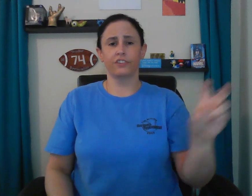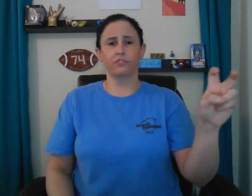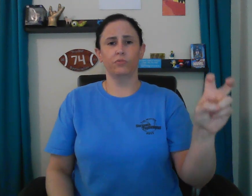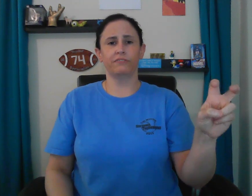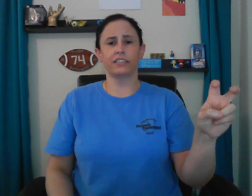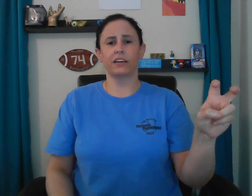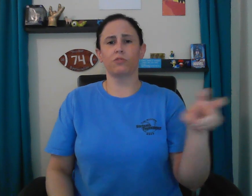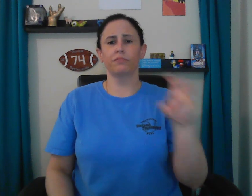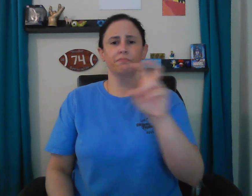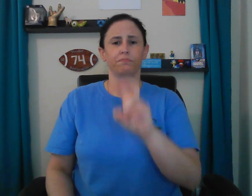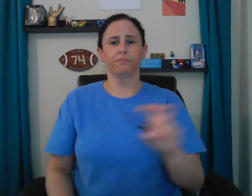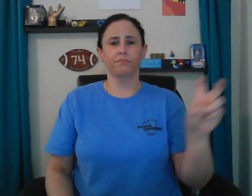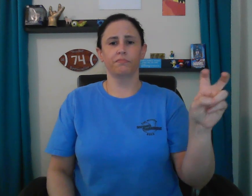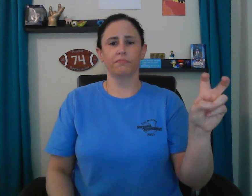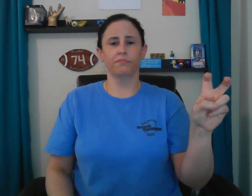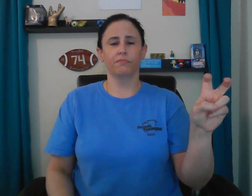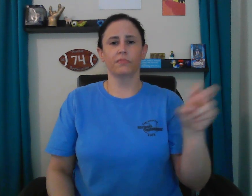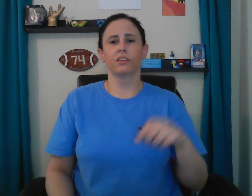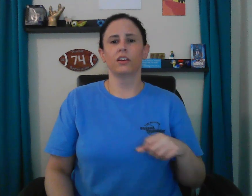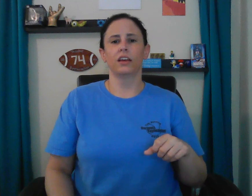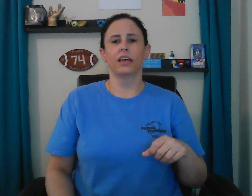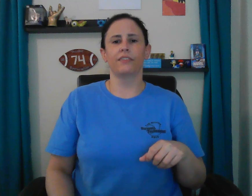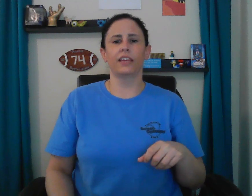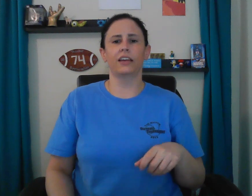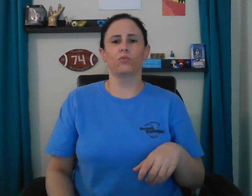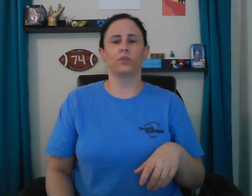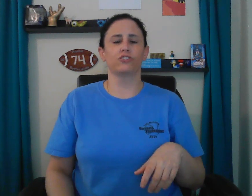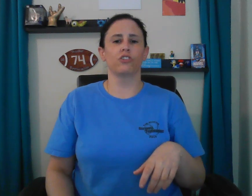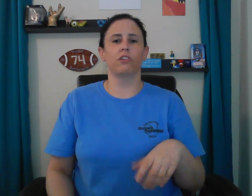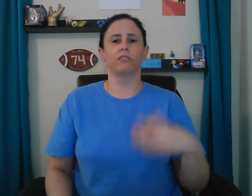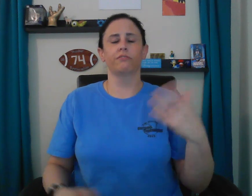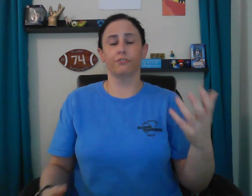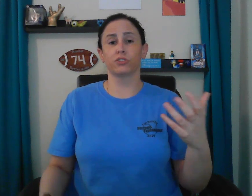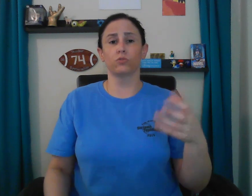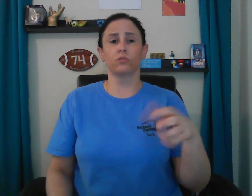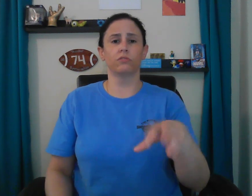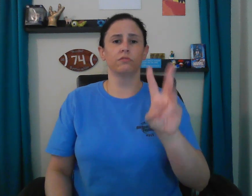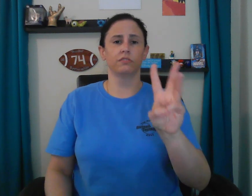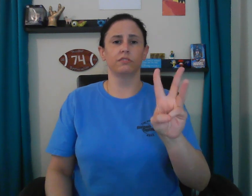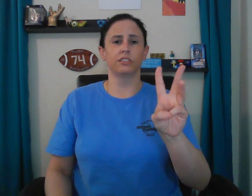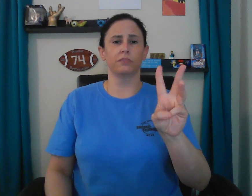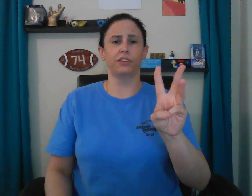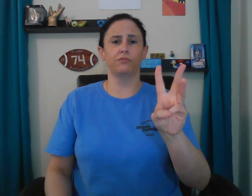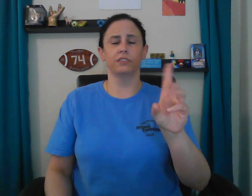Transfer, we've seen that one. And then withdraw from school, W